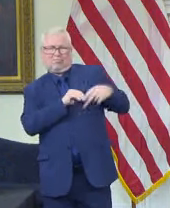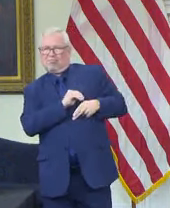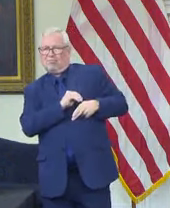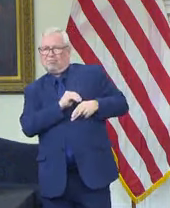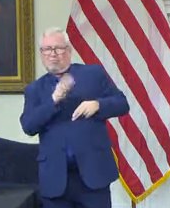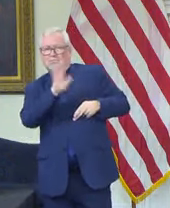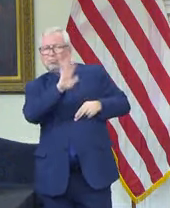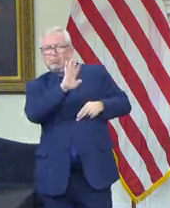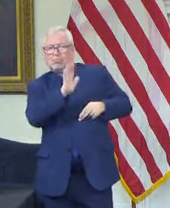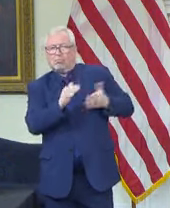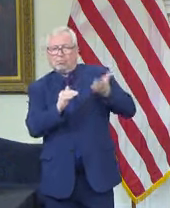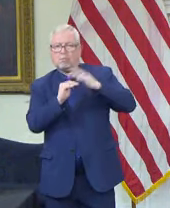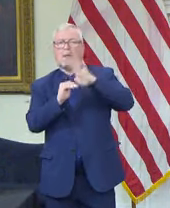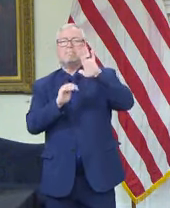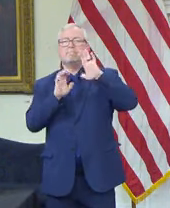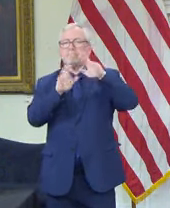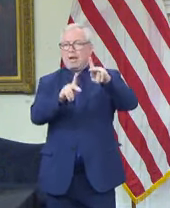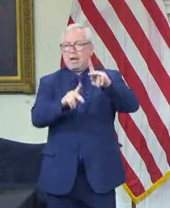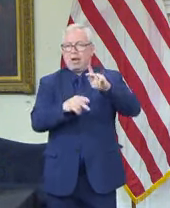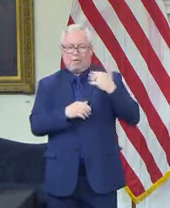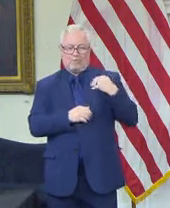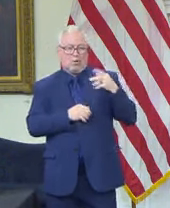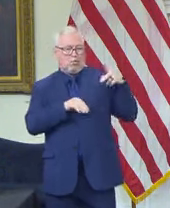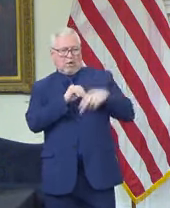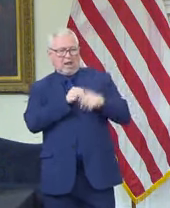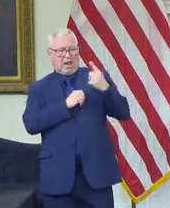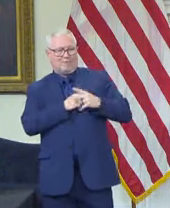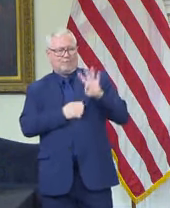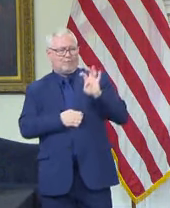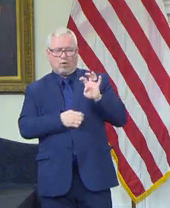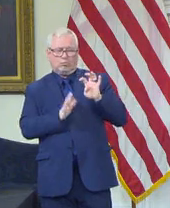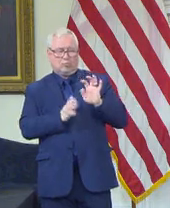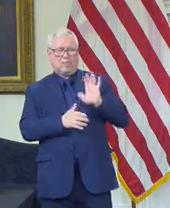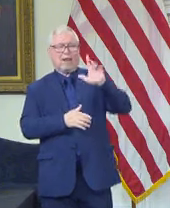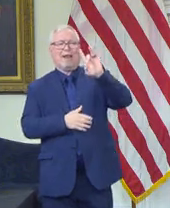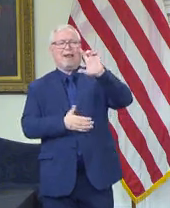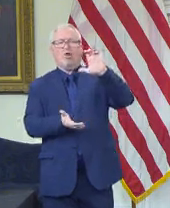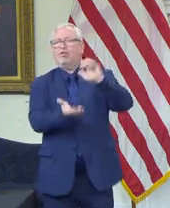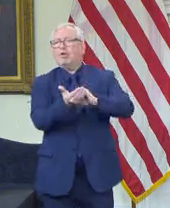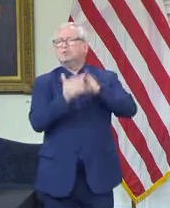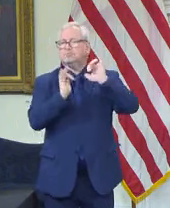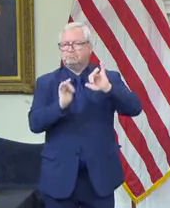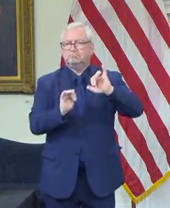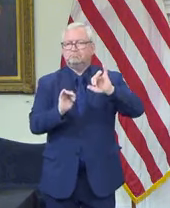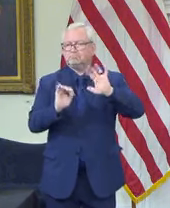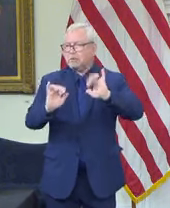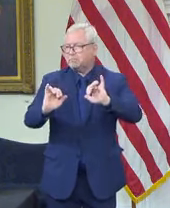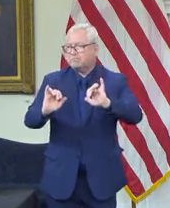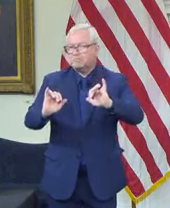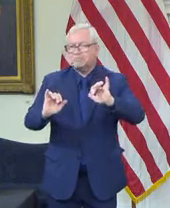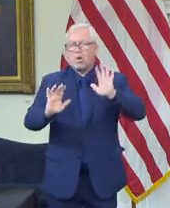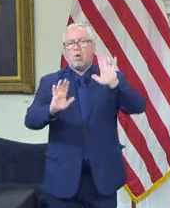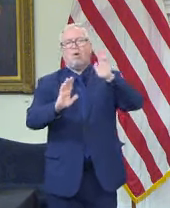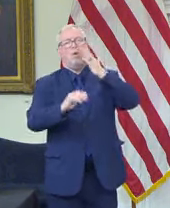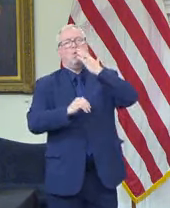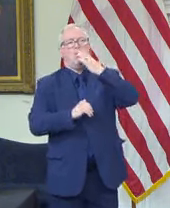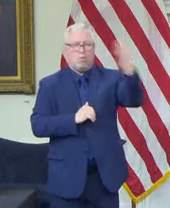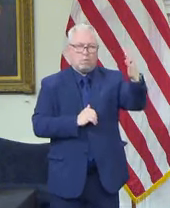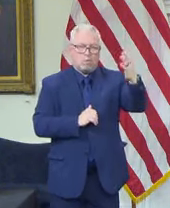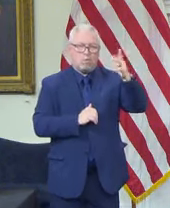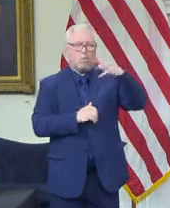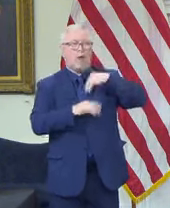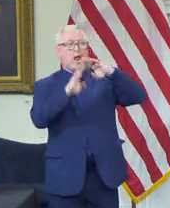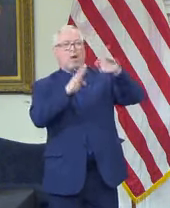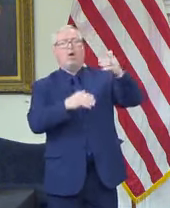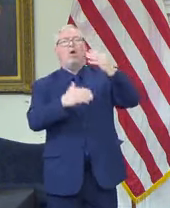full. And we hope to make progress with the other providers as well. So I want to thank the White House for taking